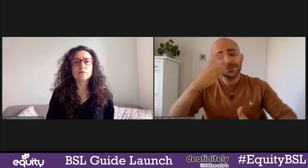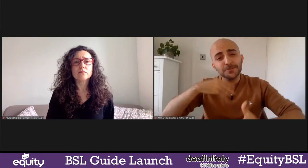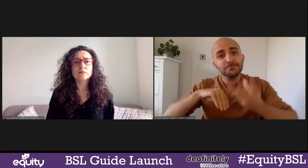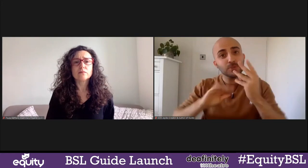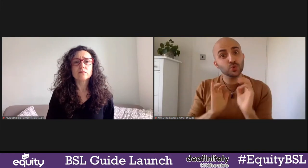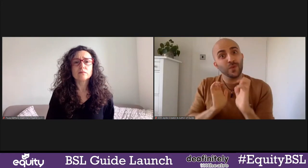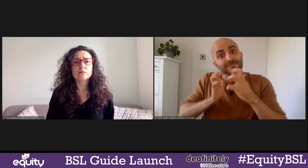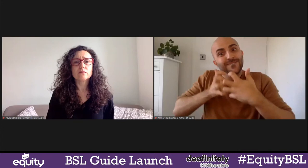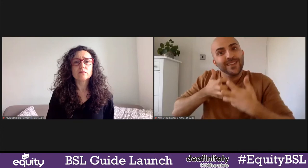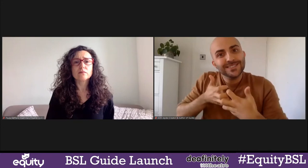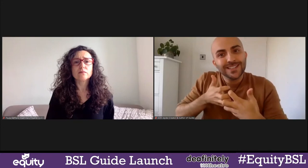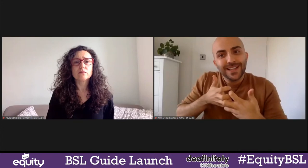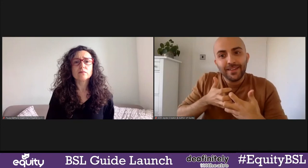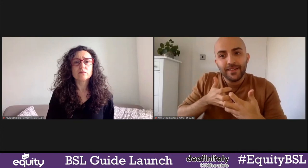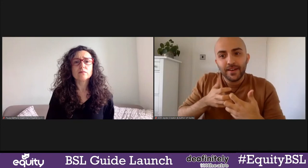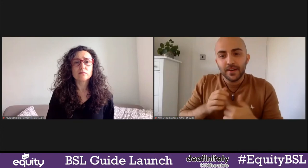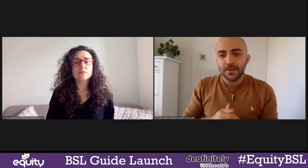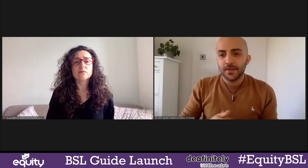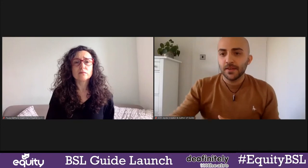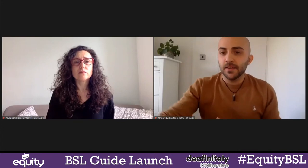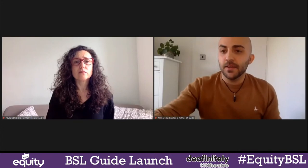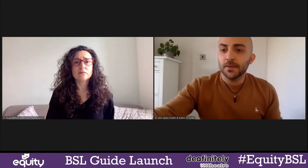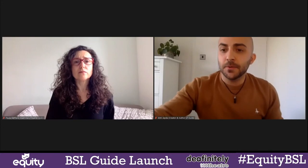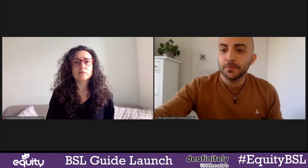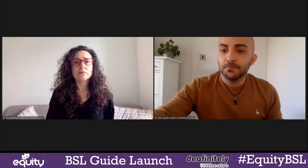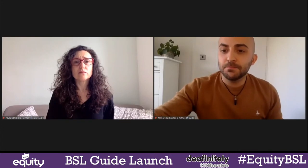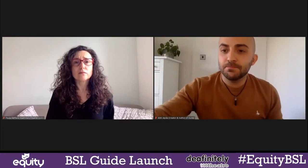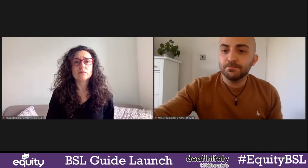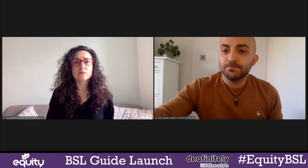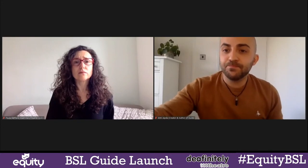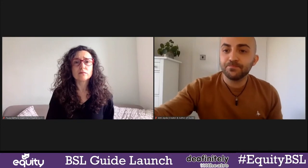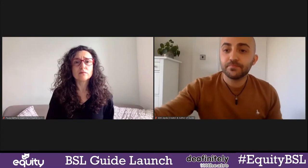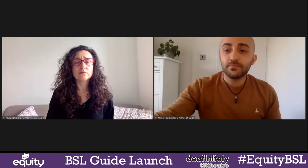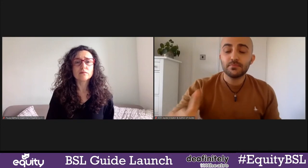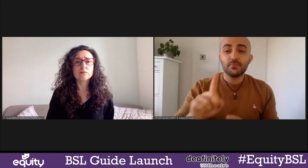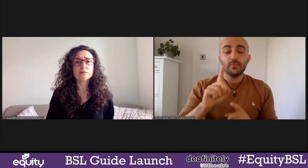learn and fit into society and also learn sign language at the same time.